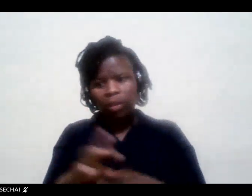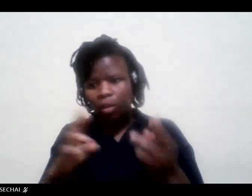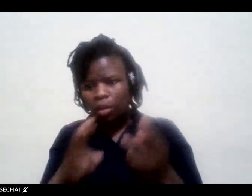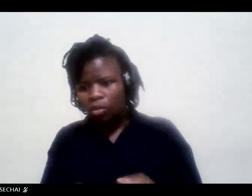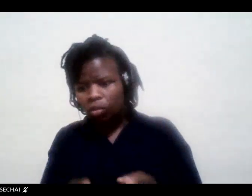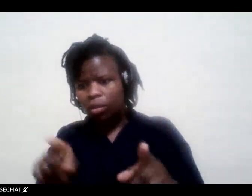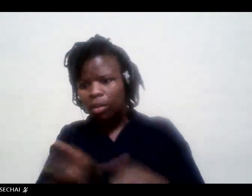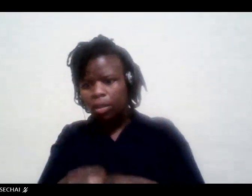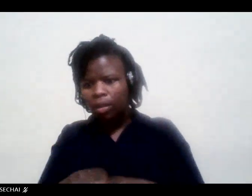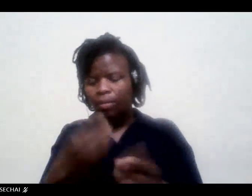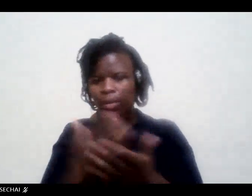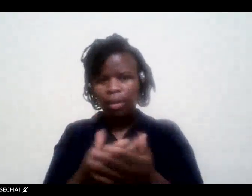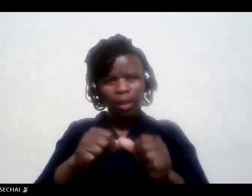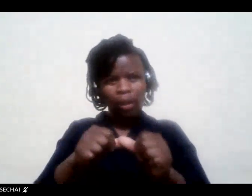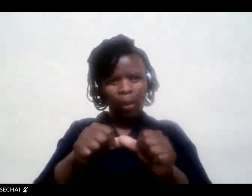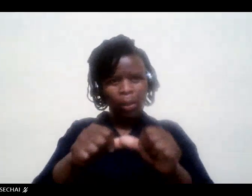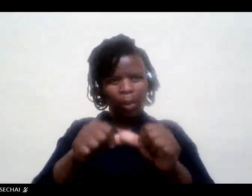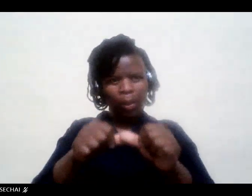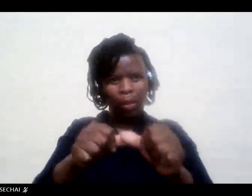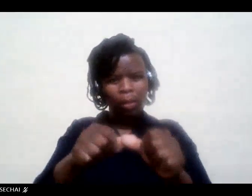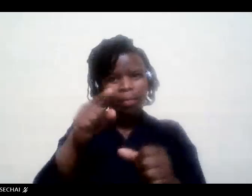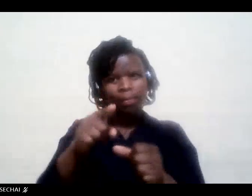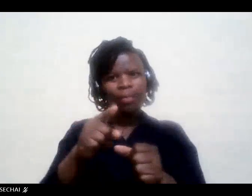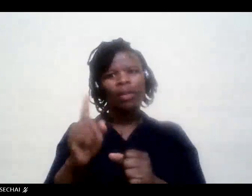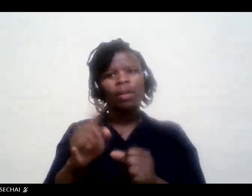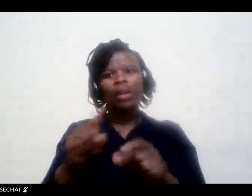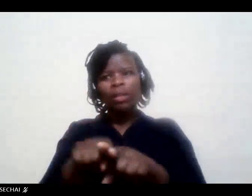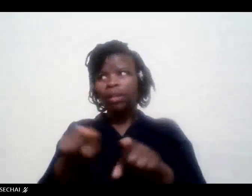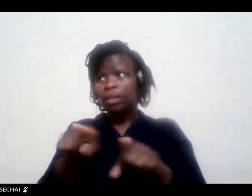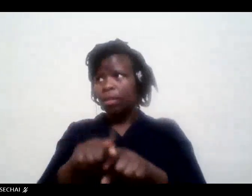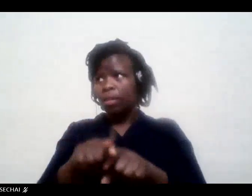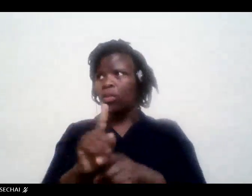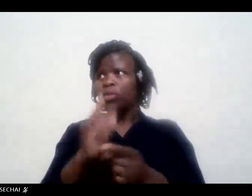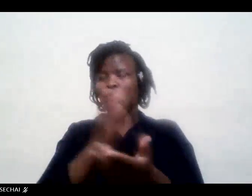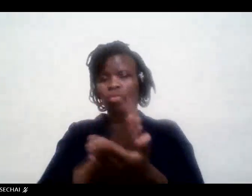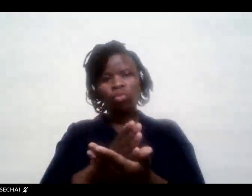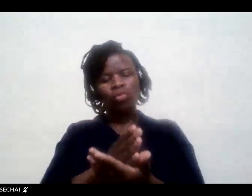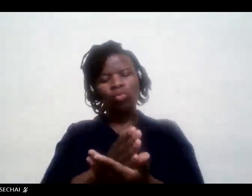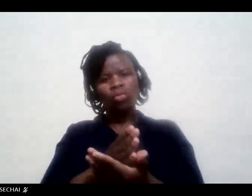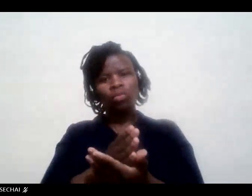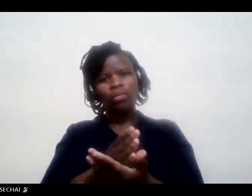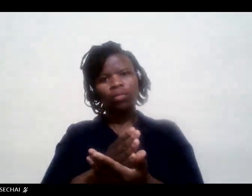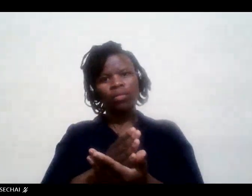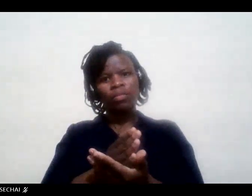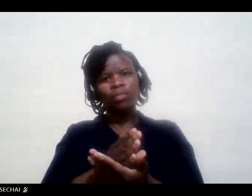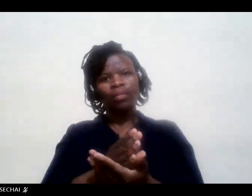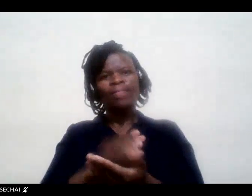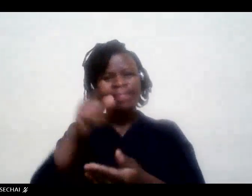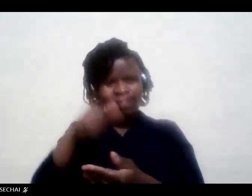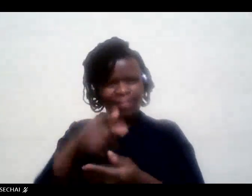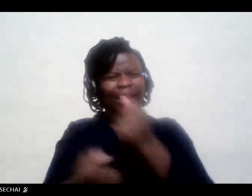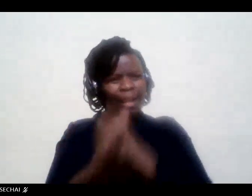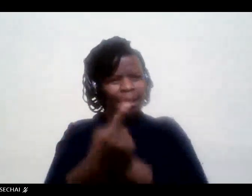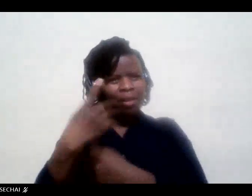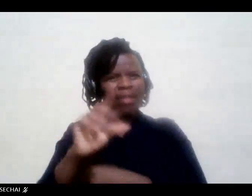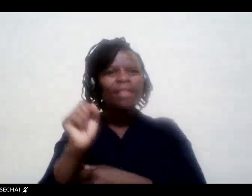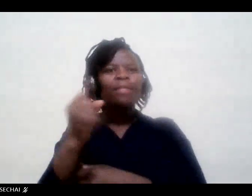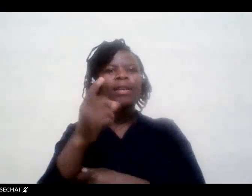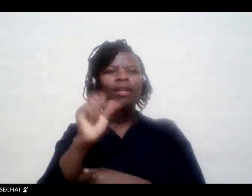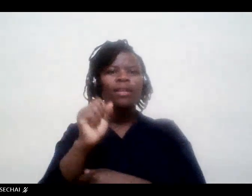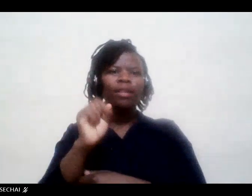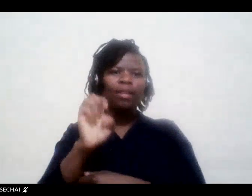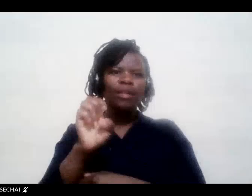apart, even when the justification collapsed. Yes, so it links you to first semester. If you remember, out of sight, out of mind. You start interrogating